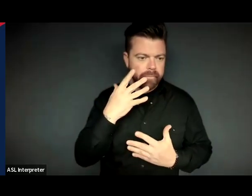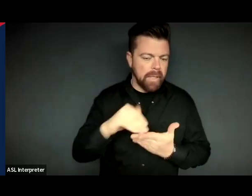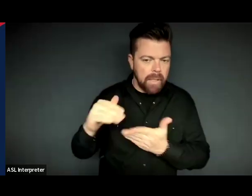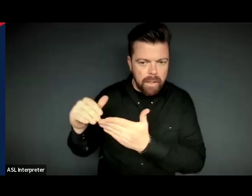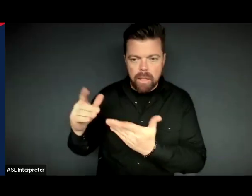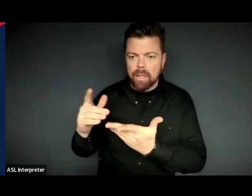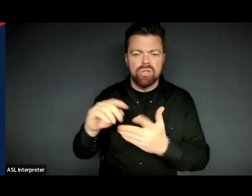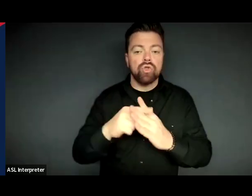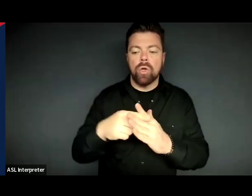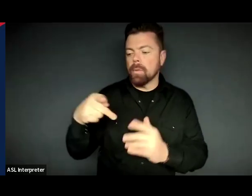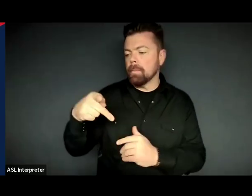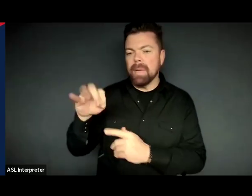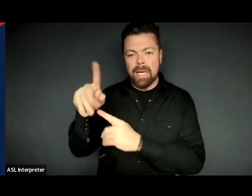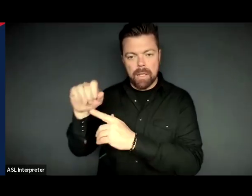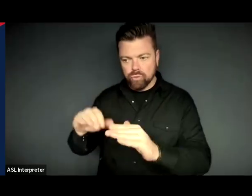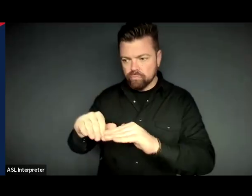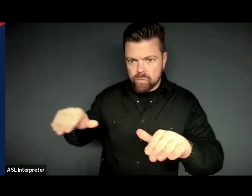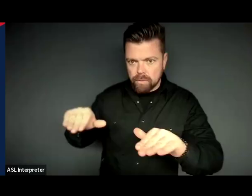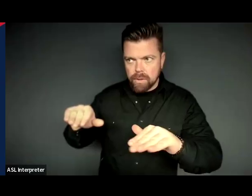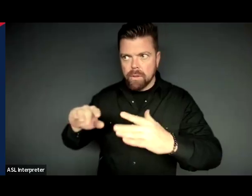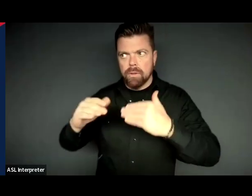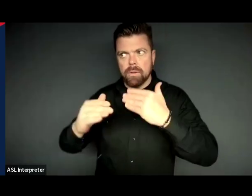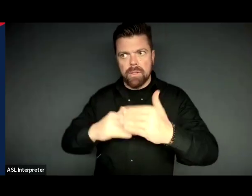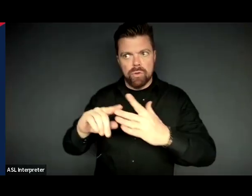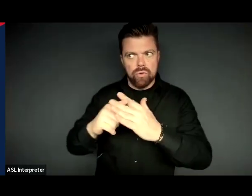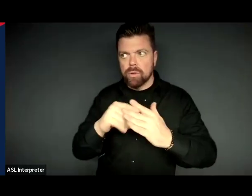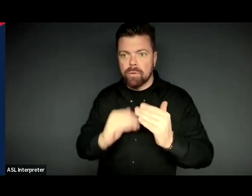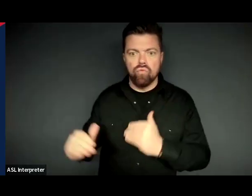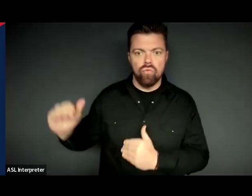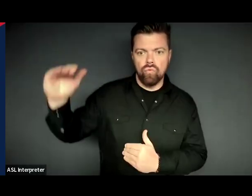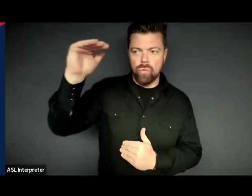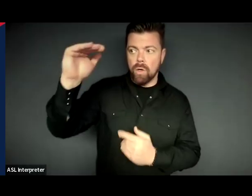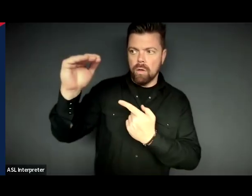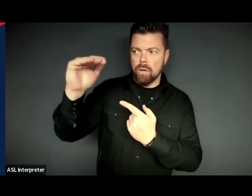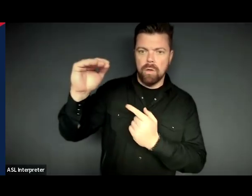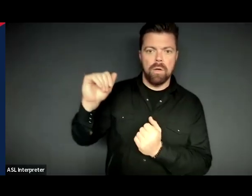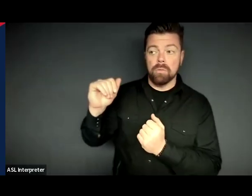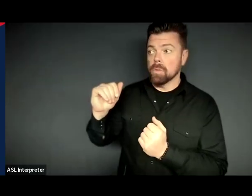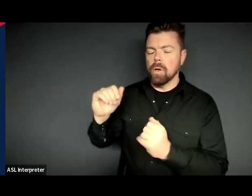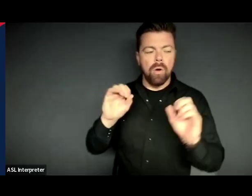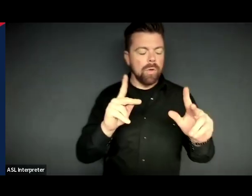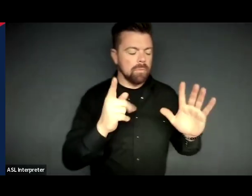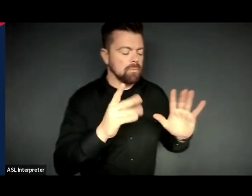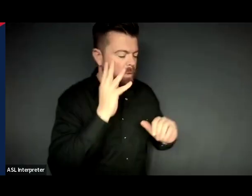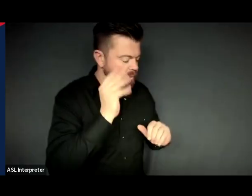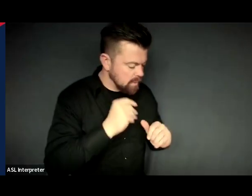infiltrated into adults. So you just get your life figured out. Okay, I've had this. Okay, now this is the way it